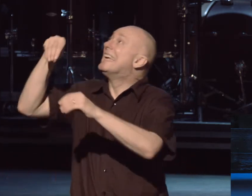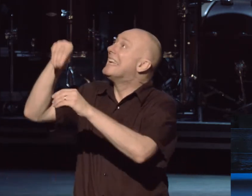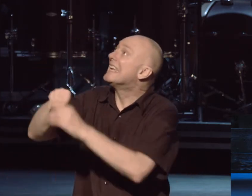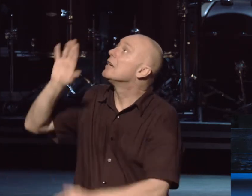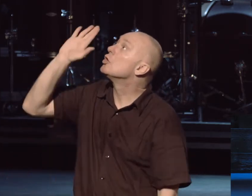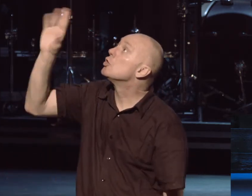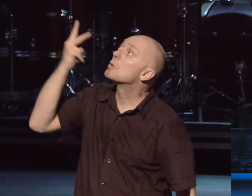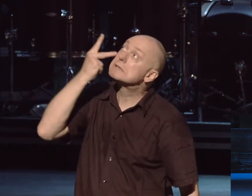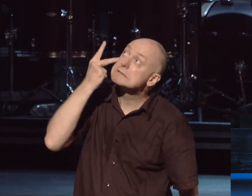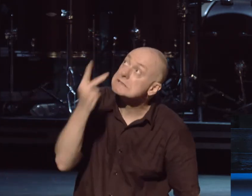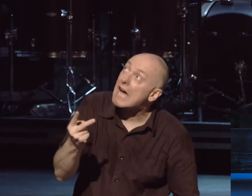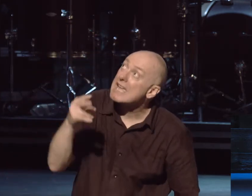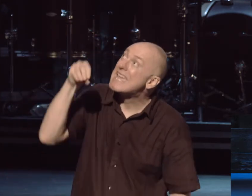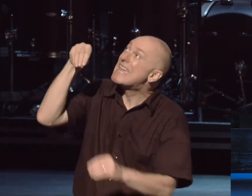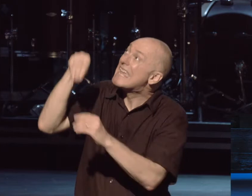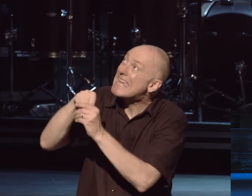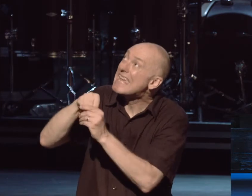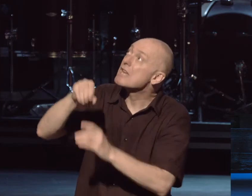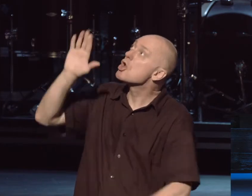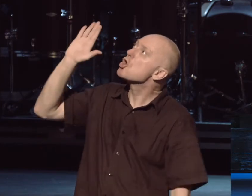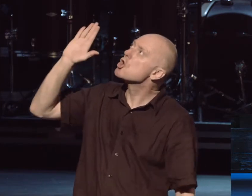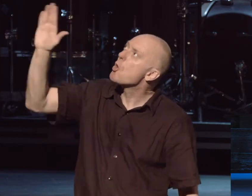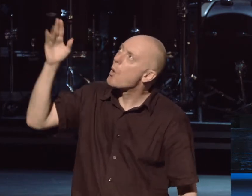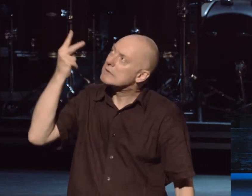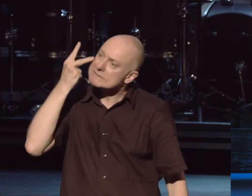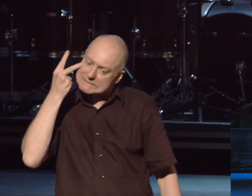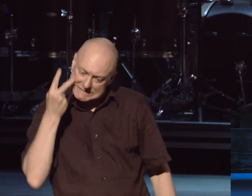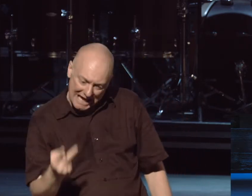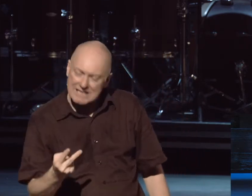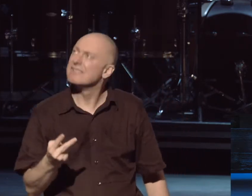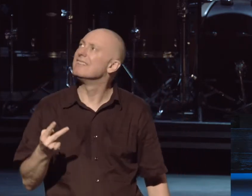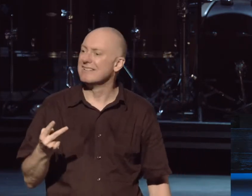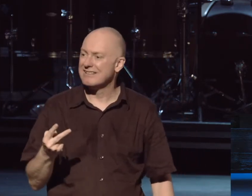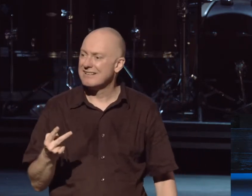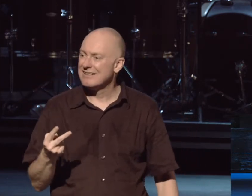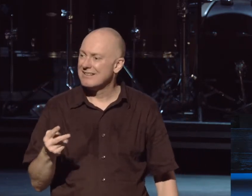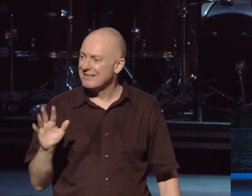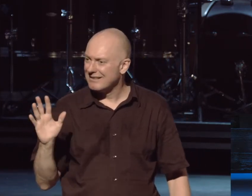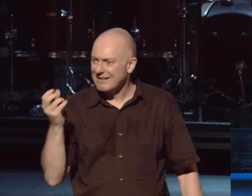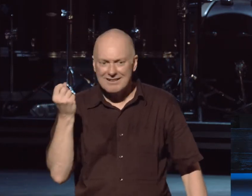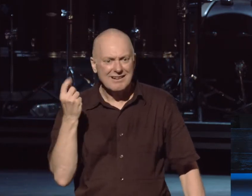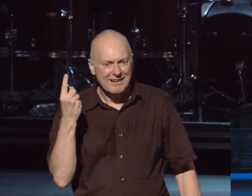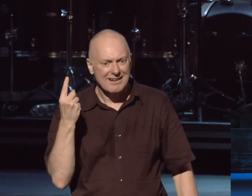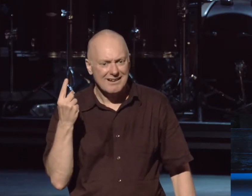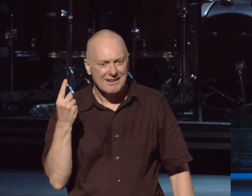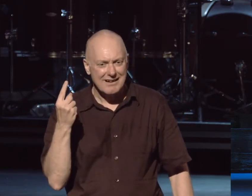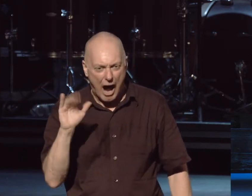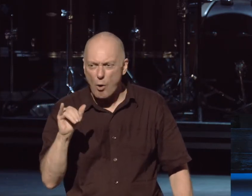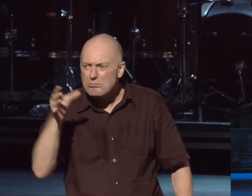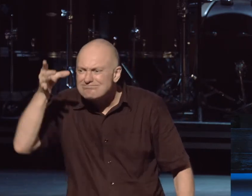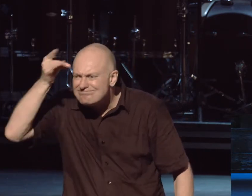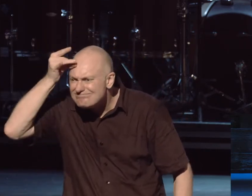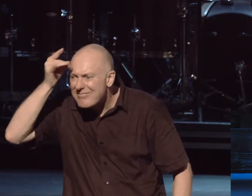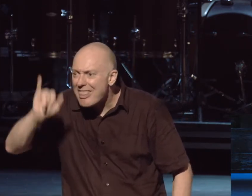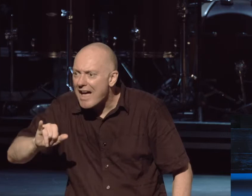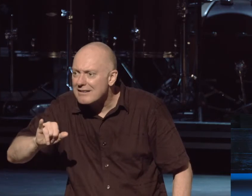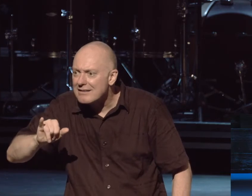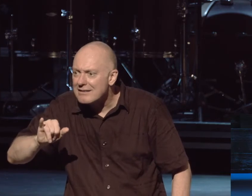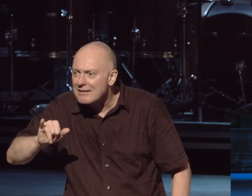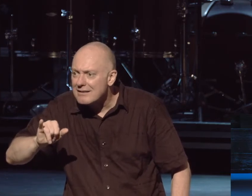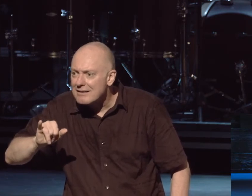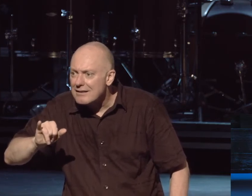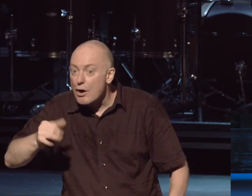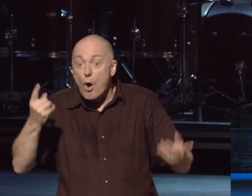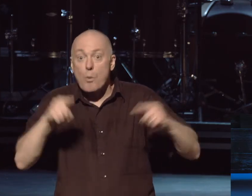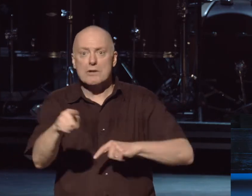God. In your sight. May that phrase stick with you forever. That when you're